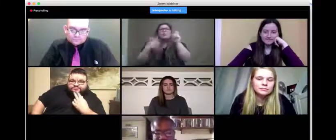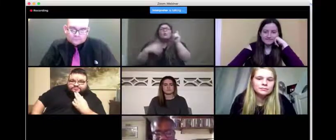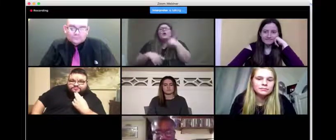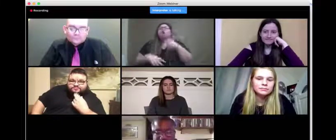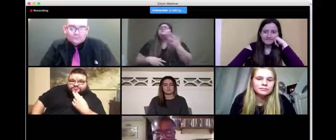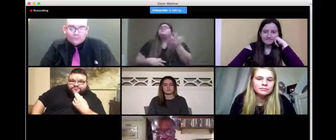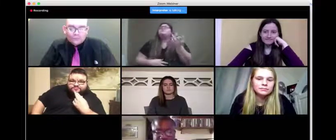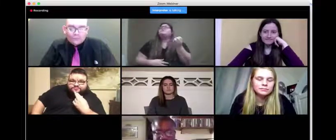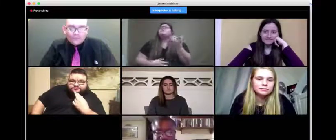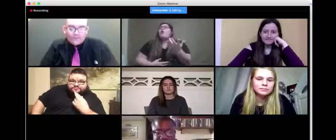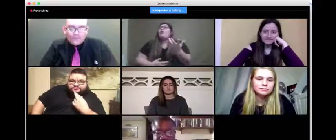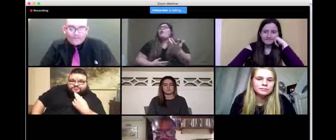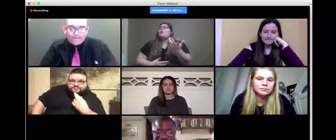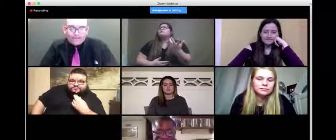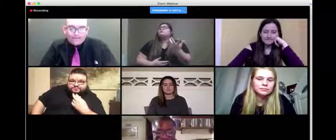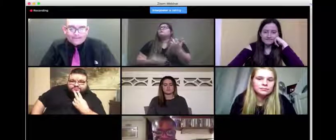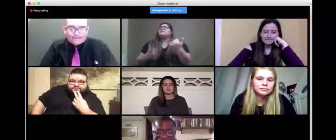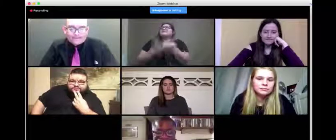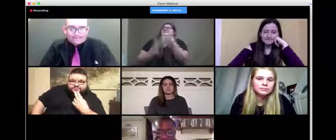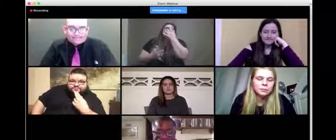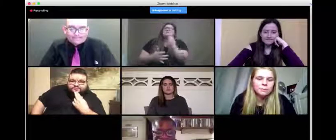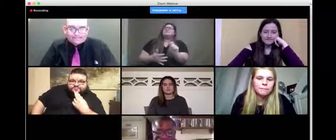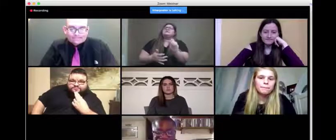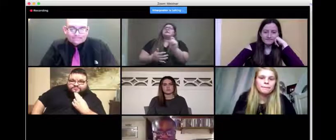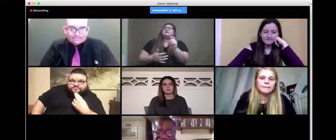we can communicate with them, we can learn signs from them,